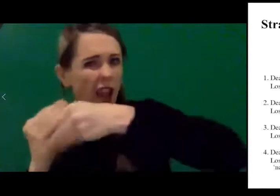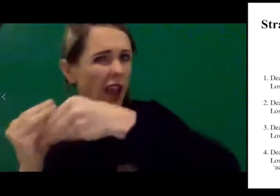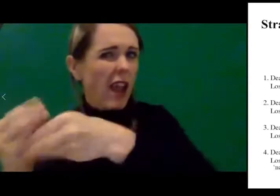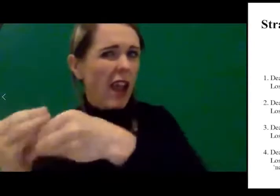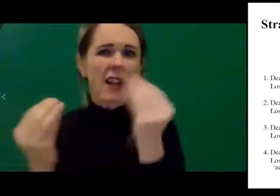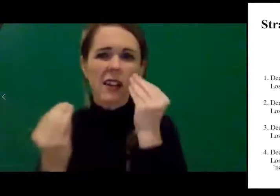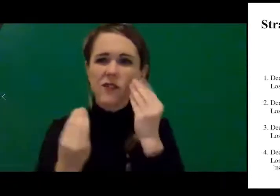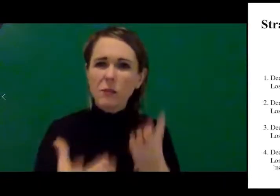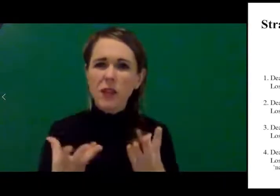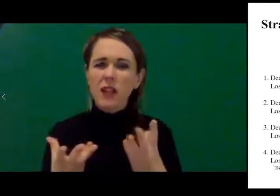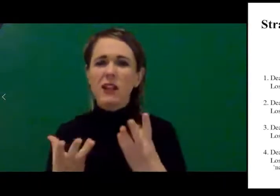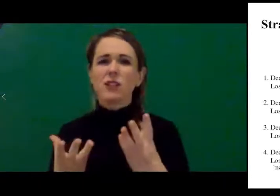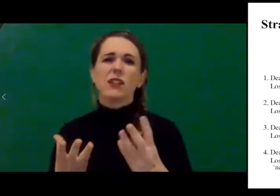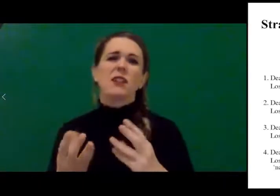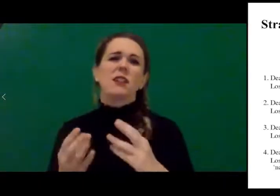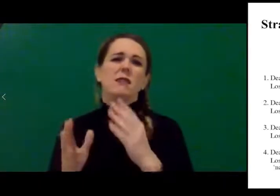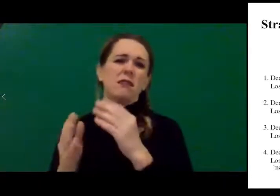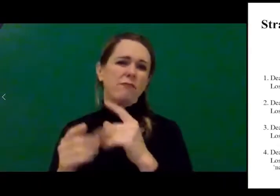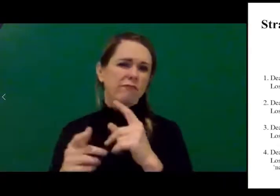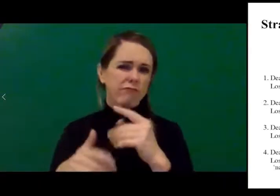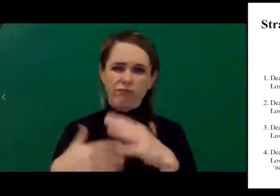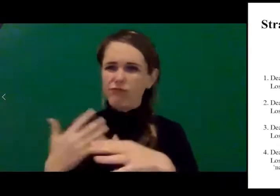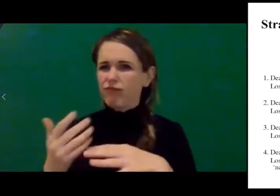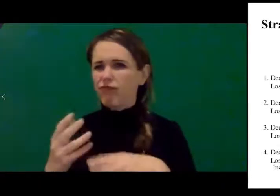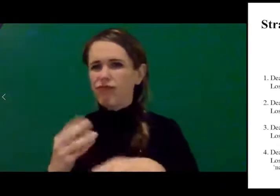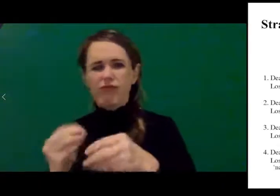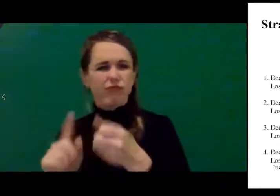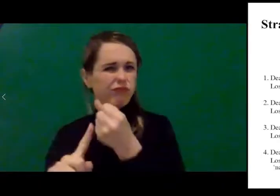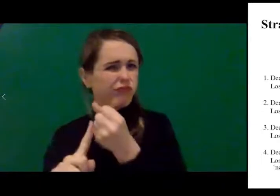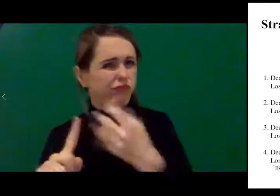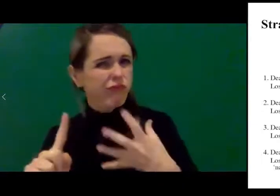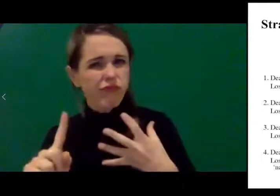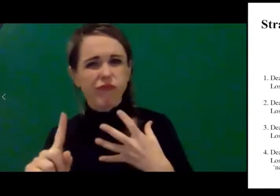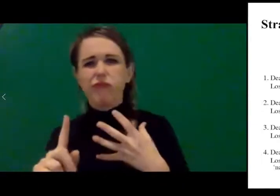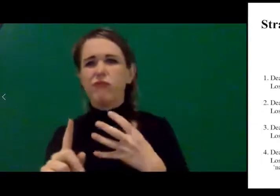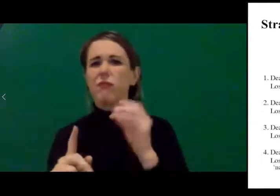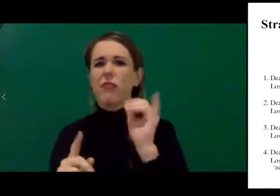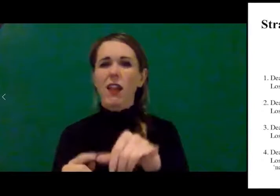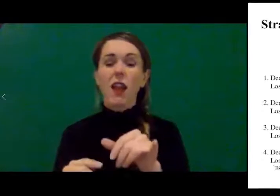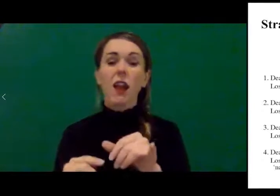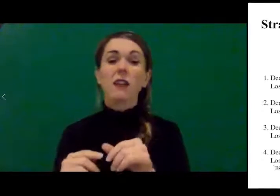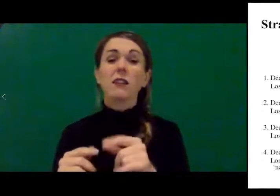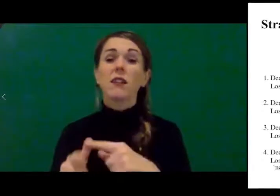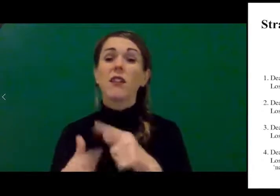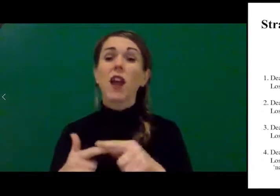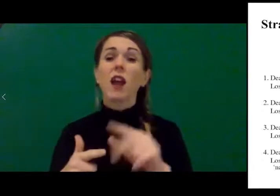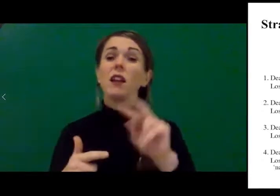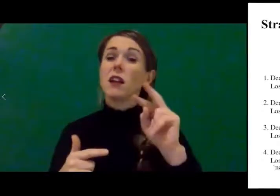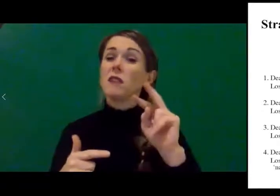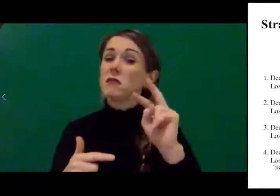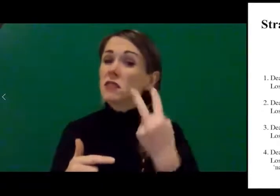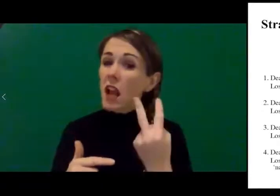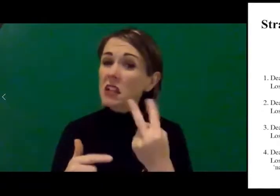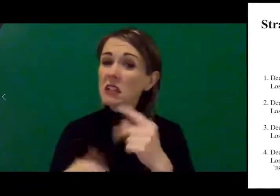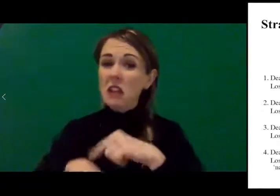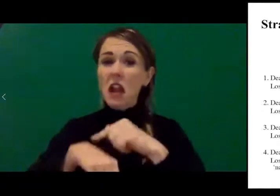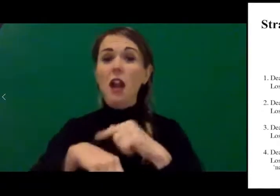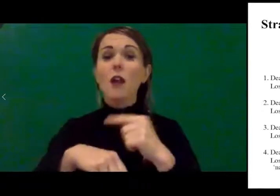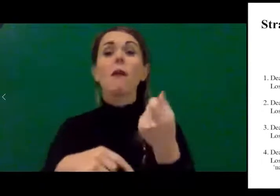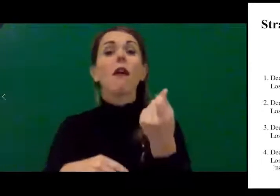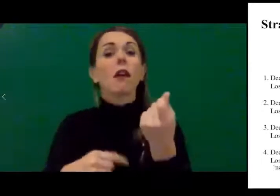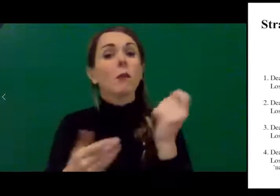it really full and a full concept. Maybe the second time, maybe there's a little bit